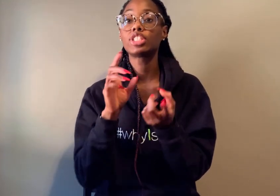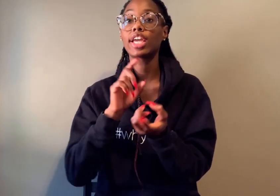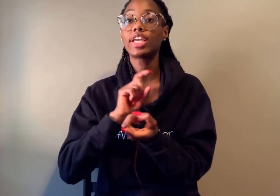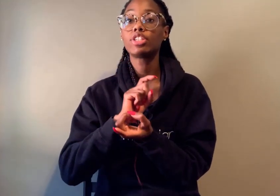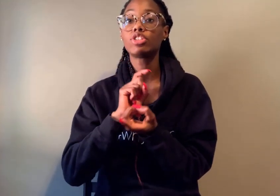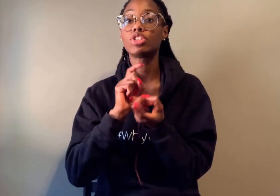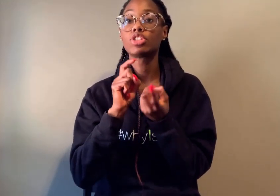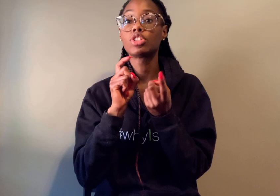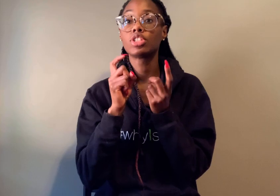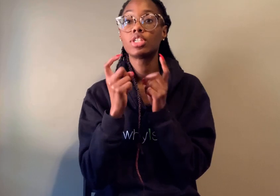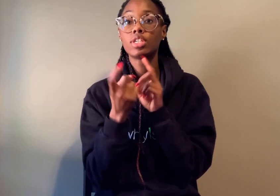change.